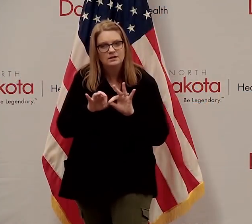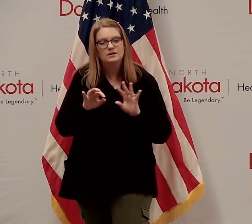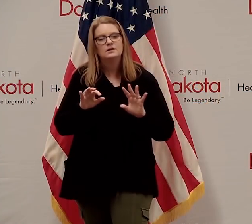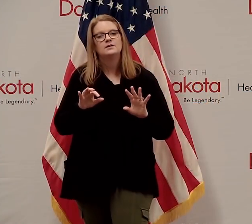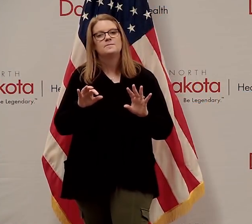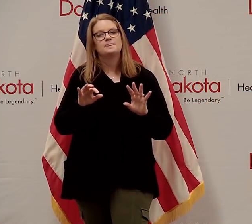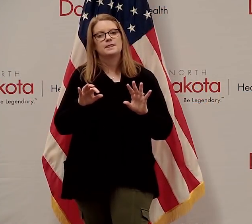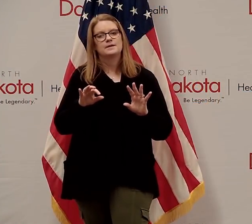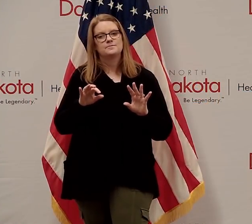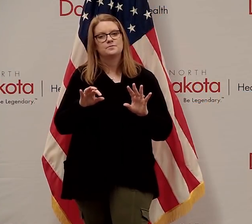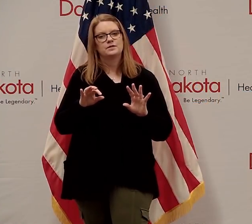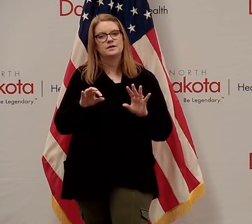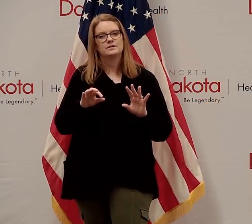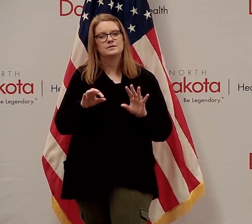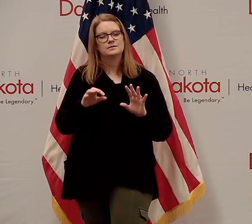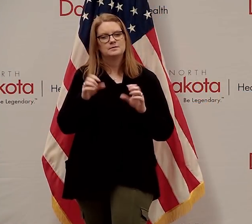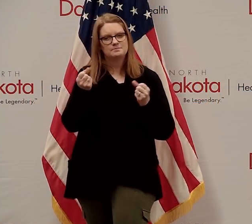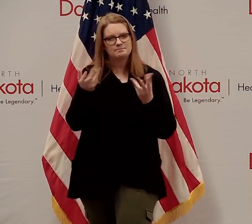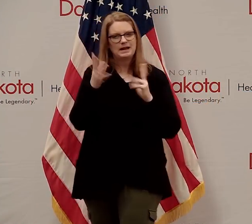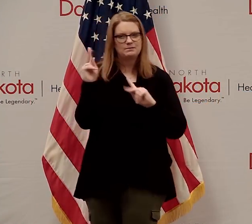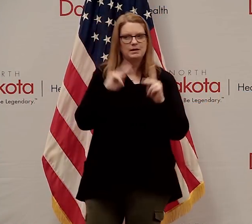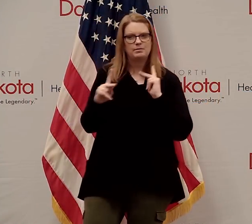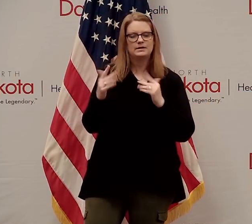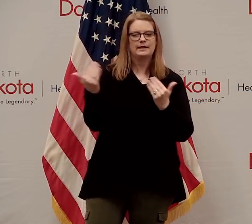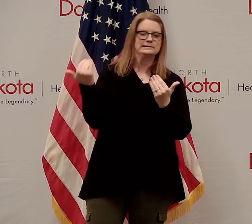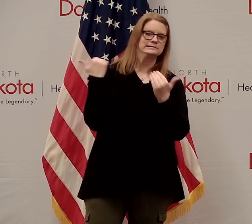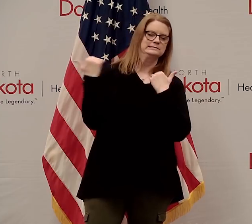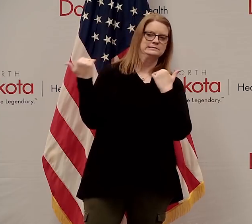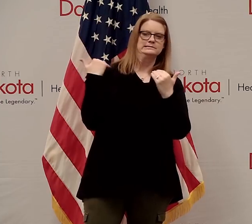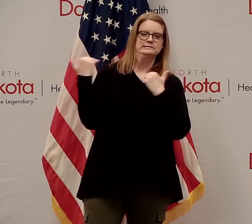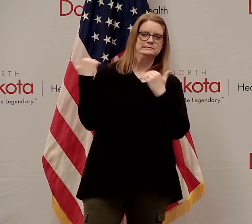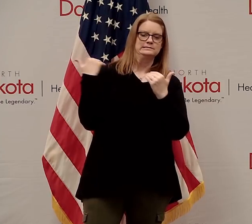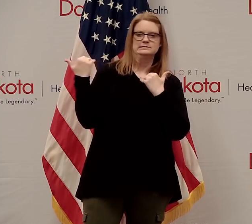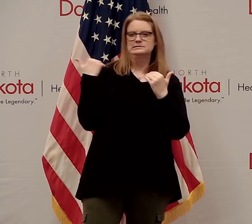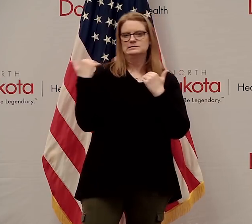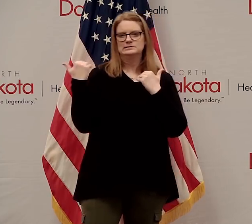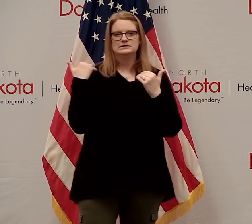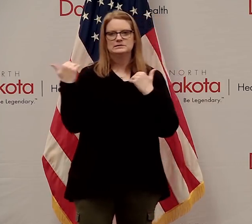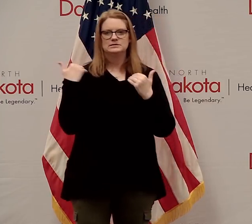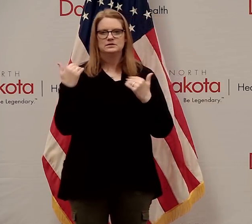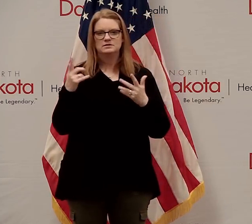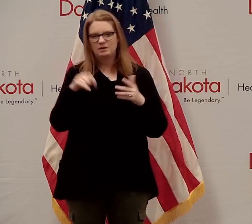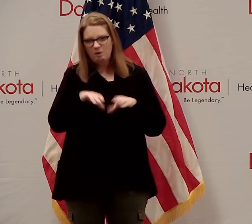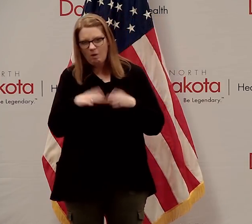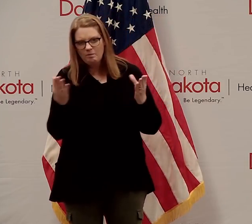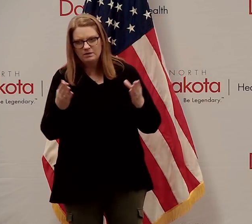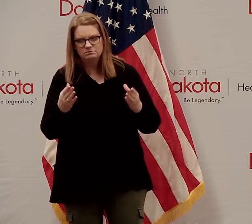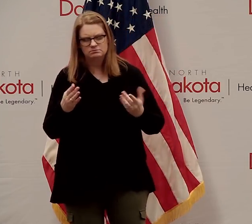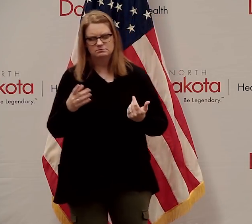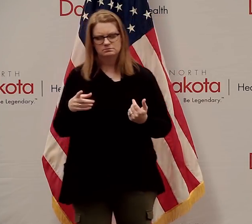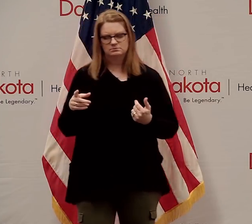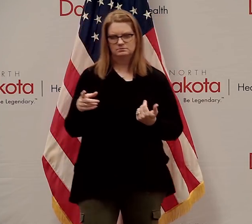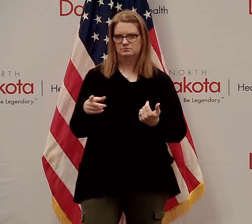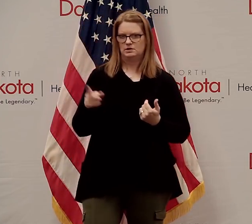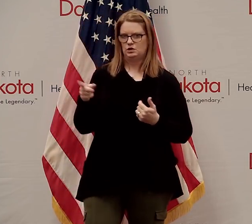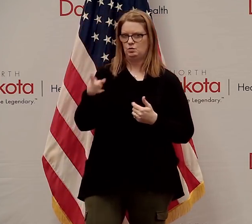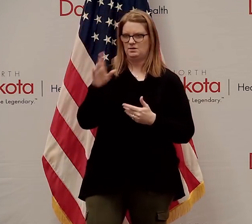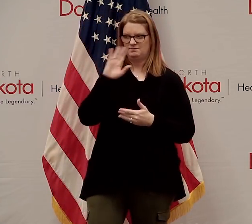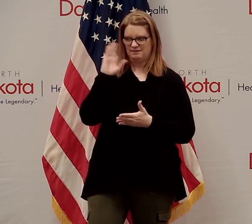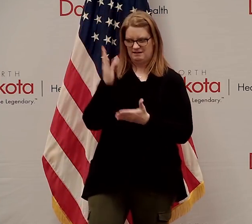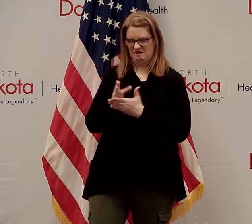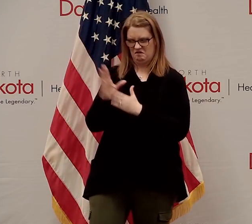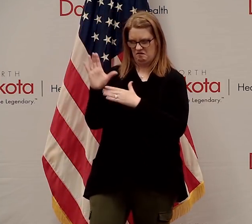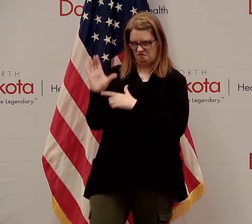because we're getting a lot of questions about when people can reopen from people that we never mandated they closed. And so again, want to reiterate